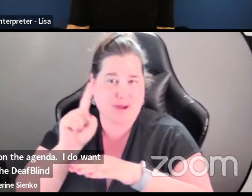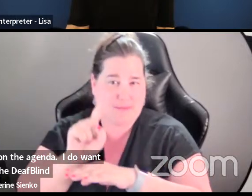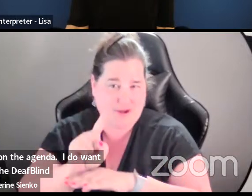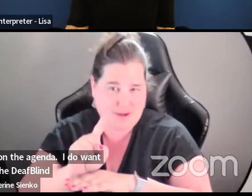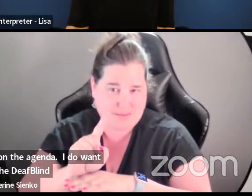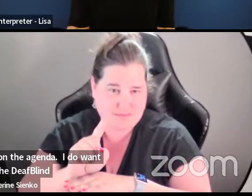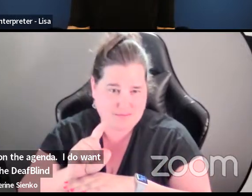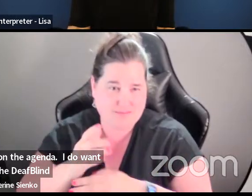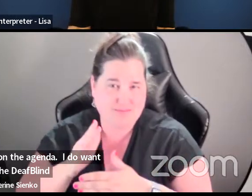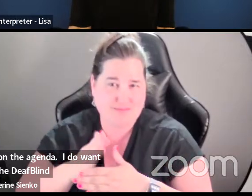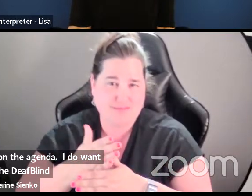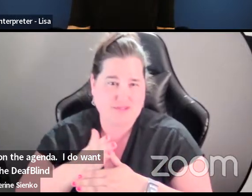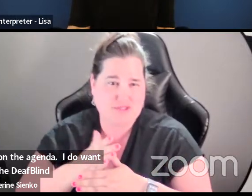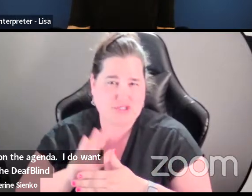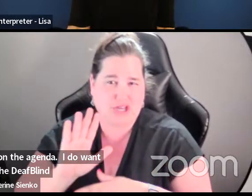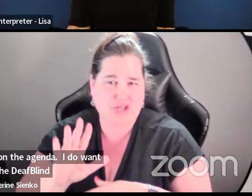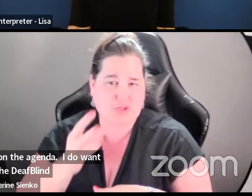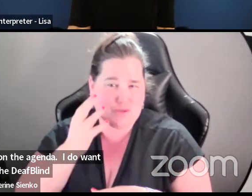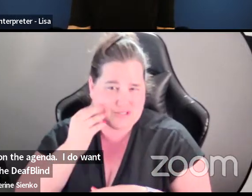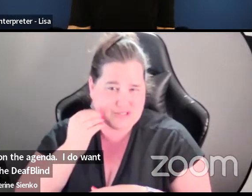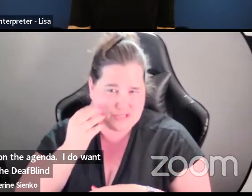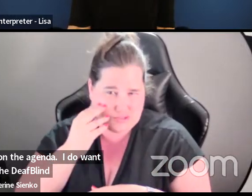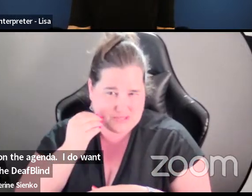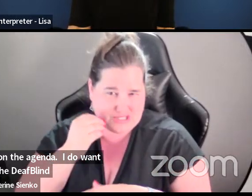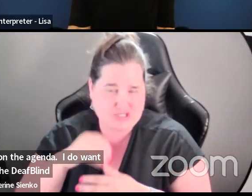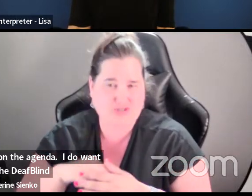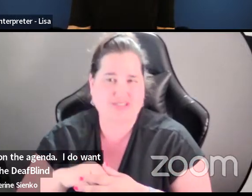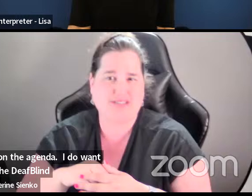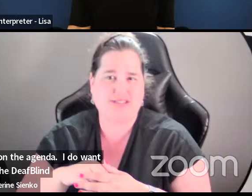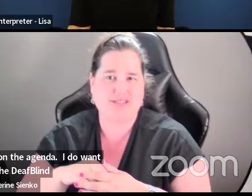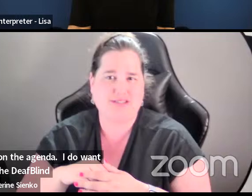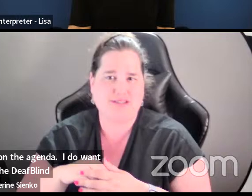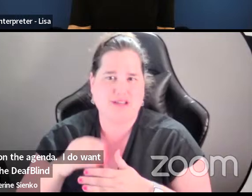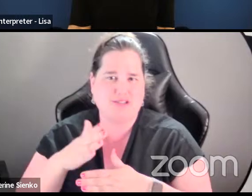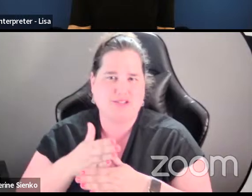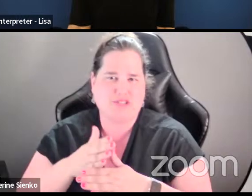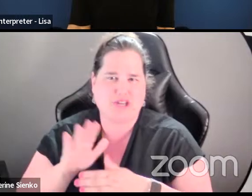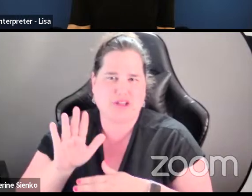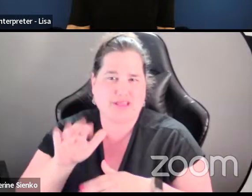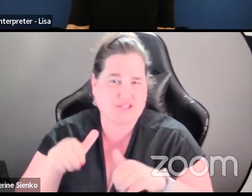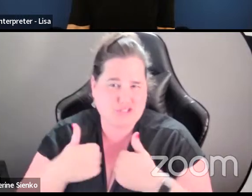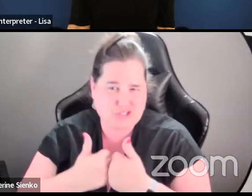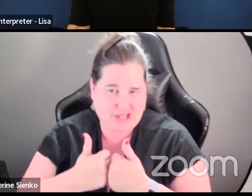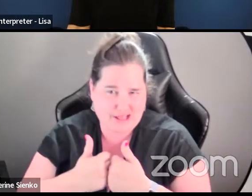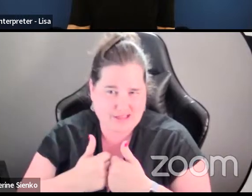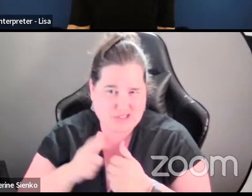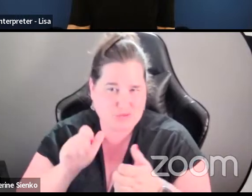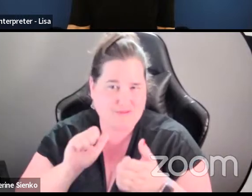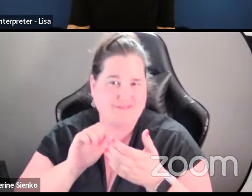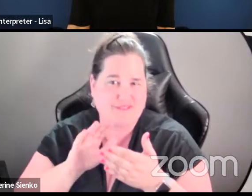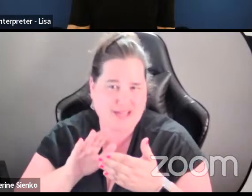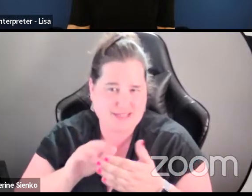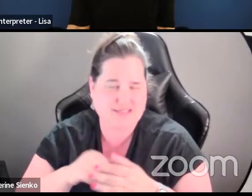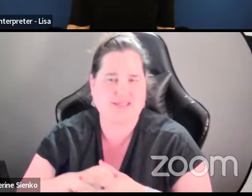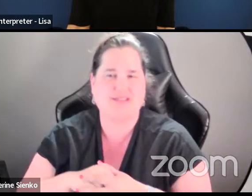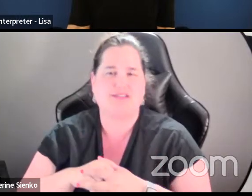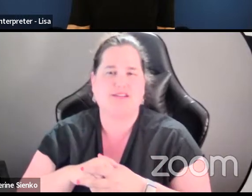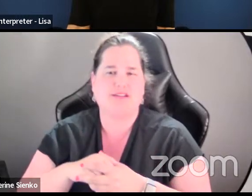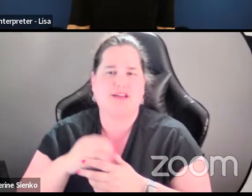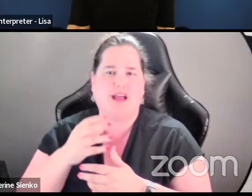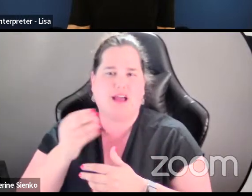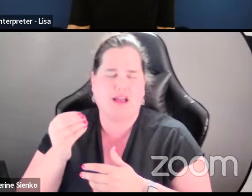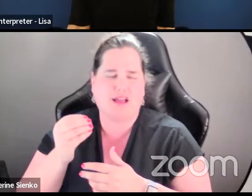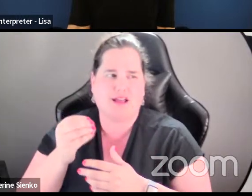You were very brave to share your experiences with us this evening, sharing